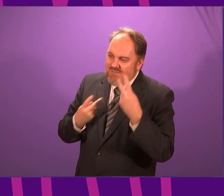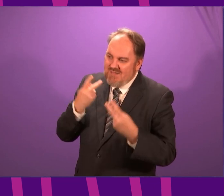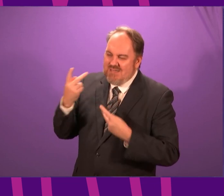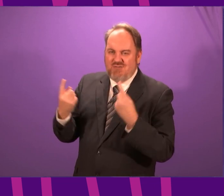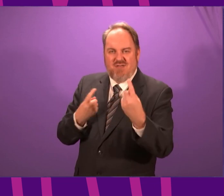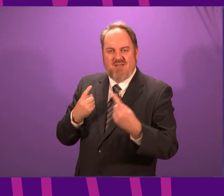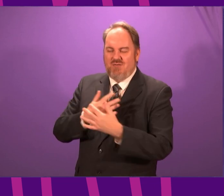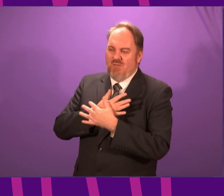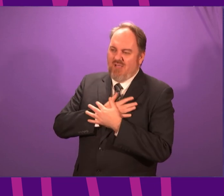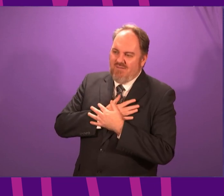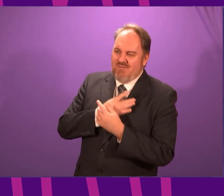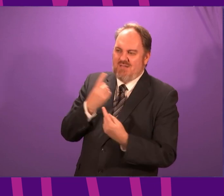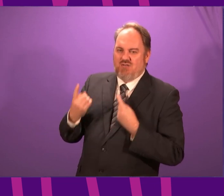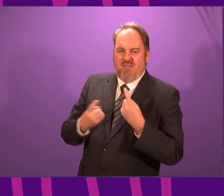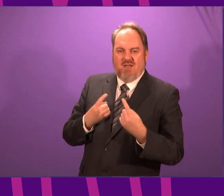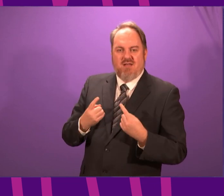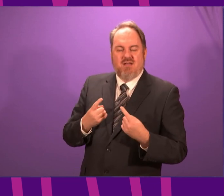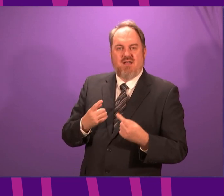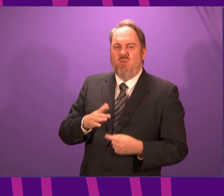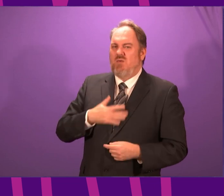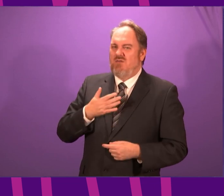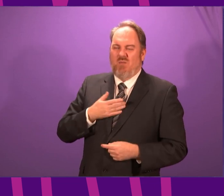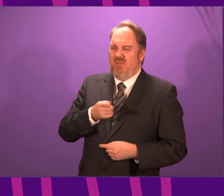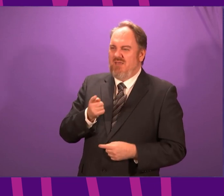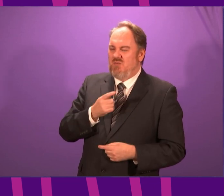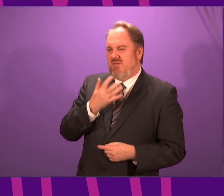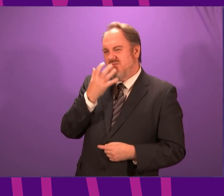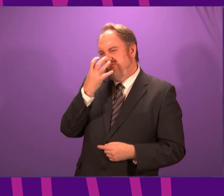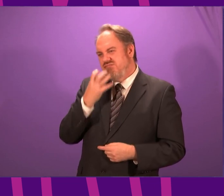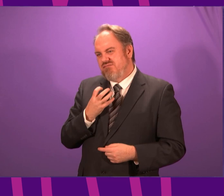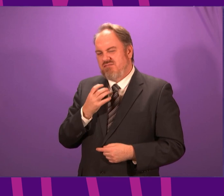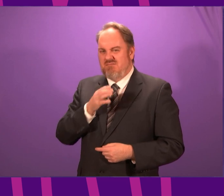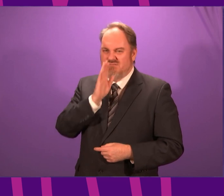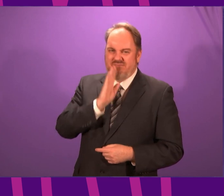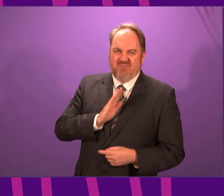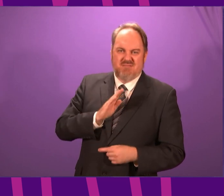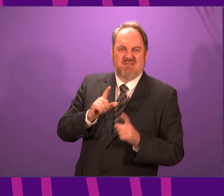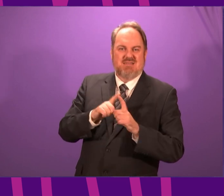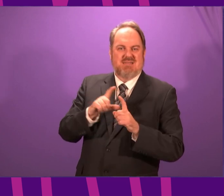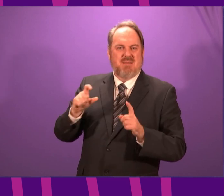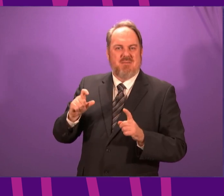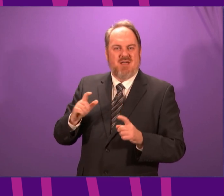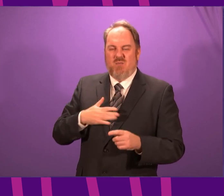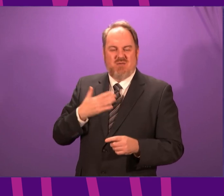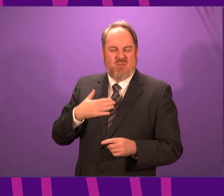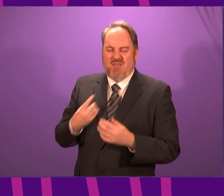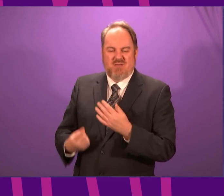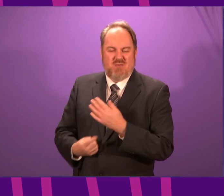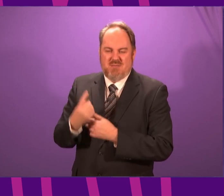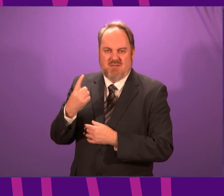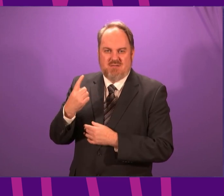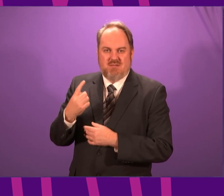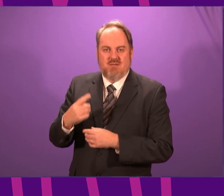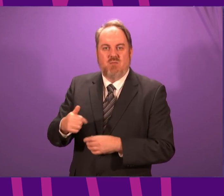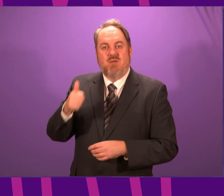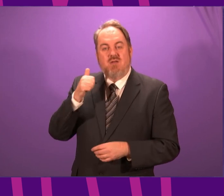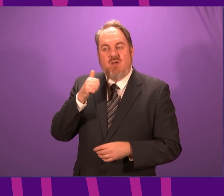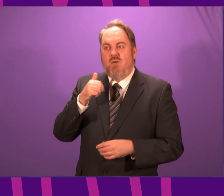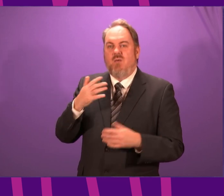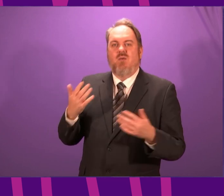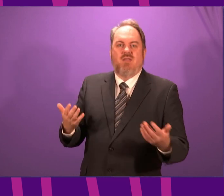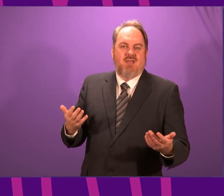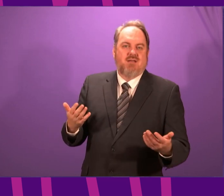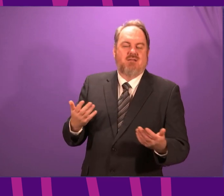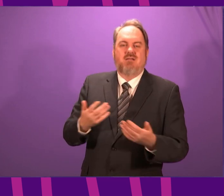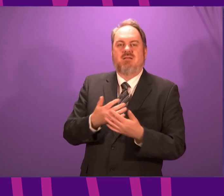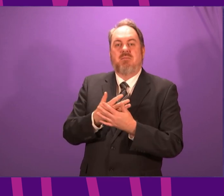those who otherwise would be condemned to a very bleak December. The way in which families are structured and the divide that distance has created